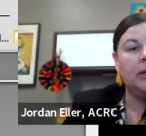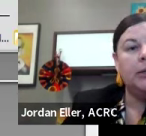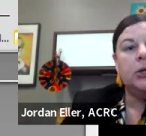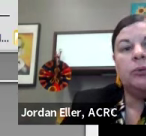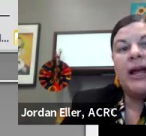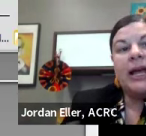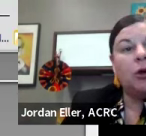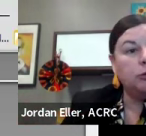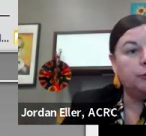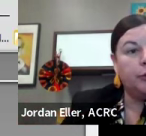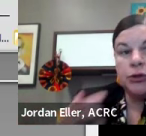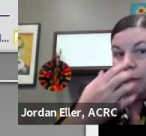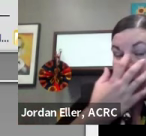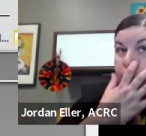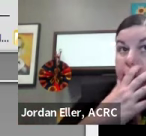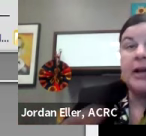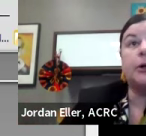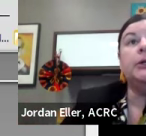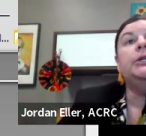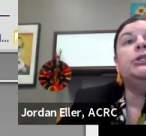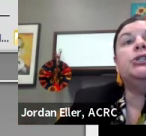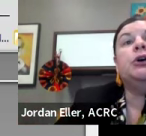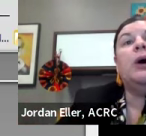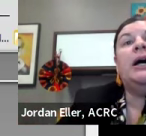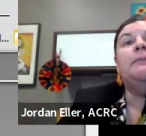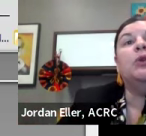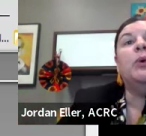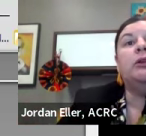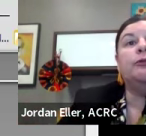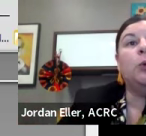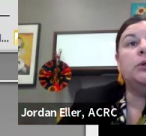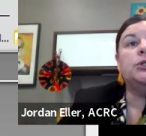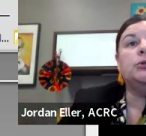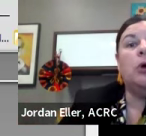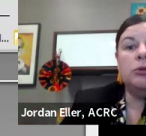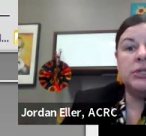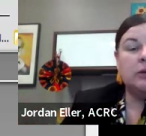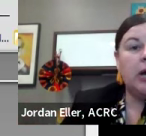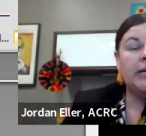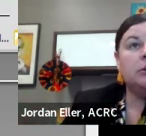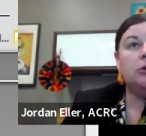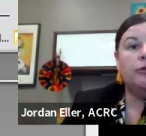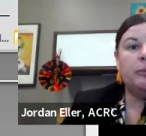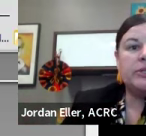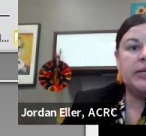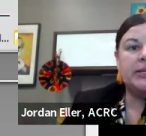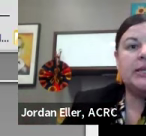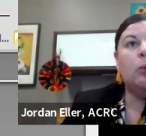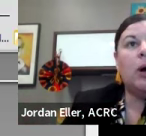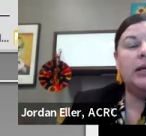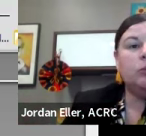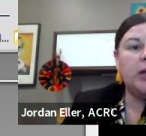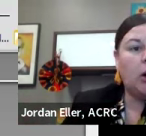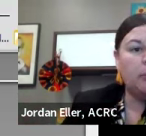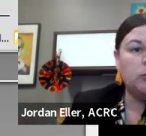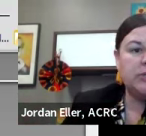the property, right, and also for the service provider. So we look forward to hosting you guys on November 6th